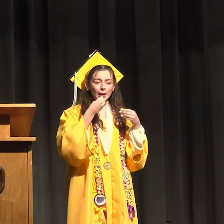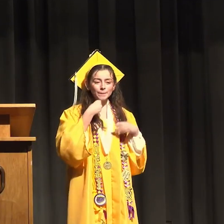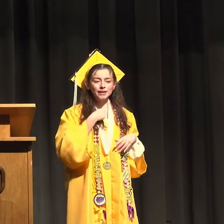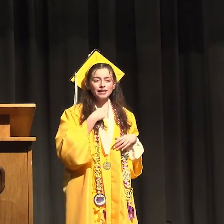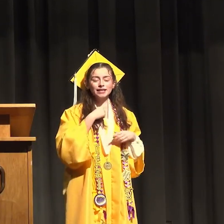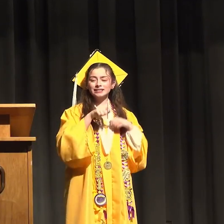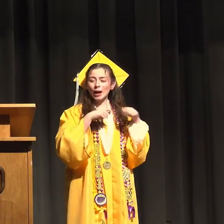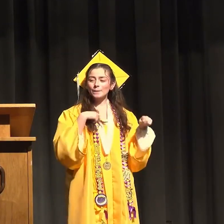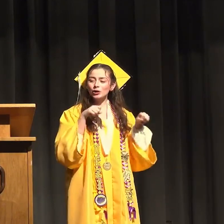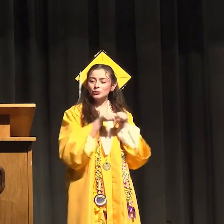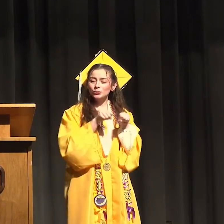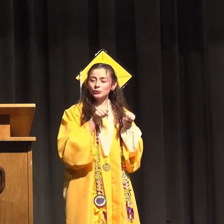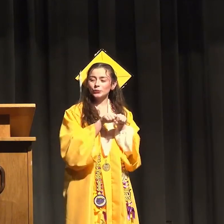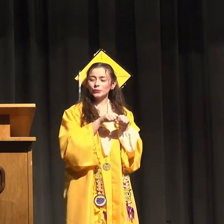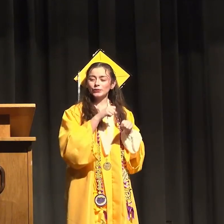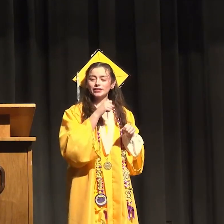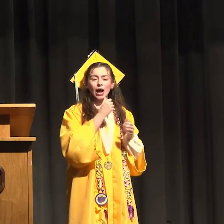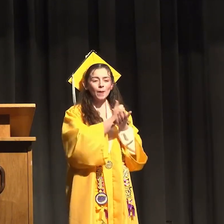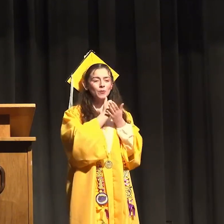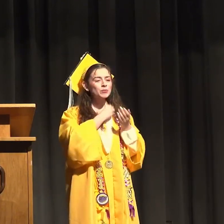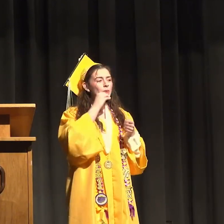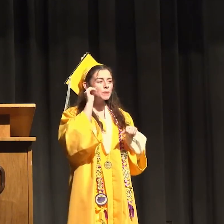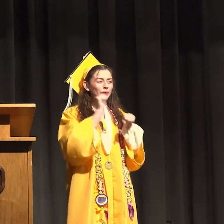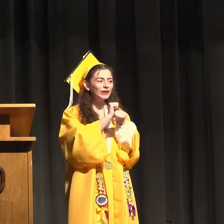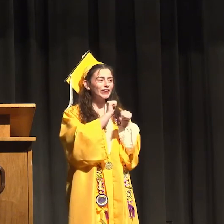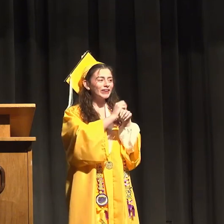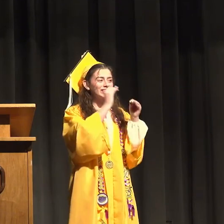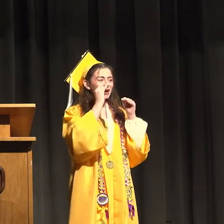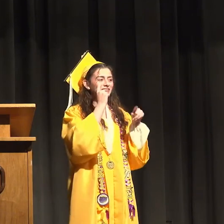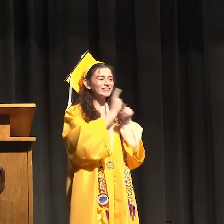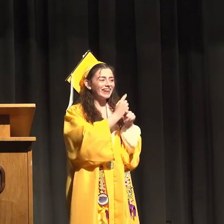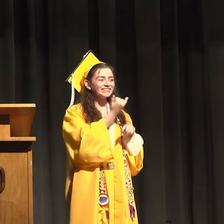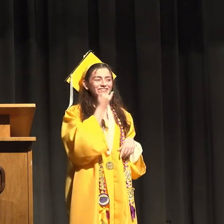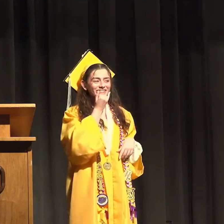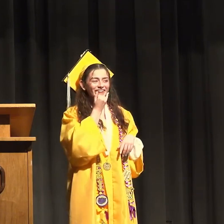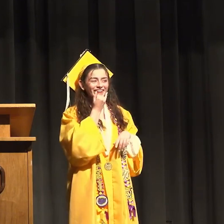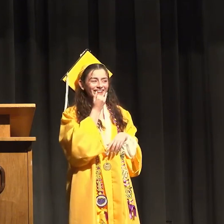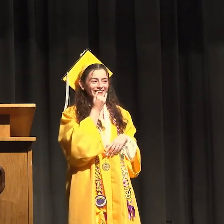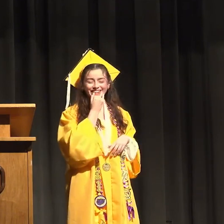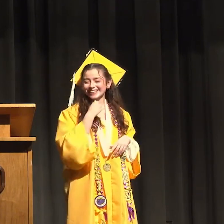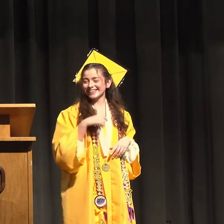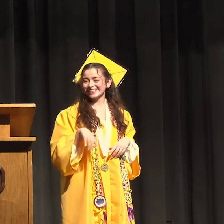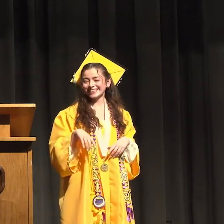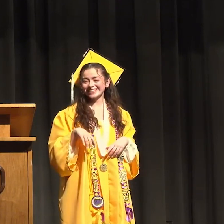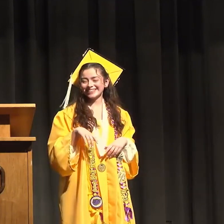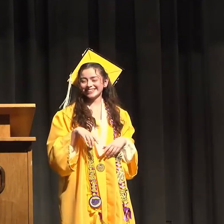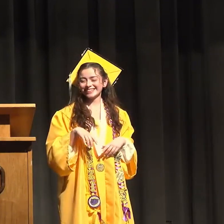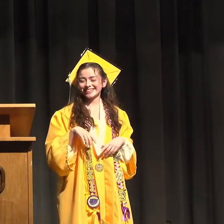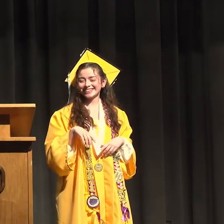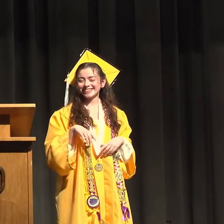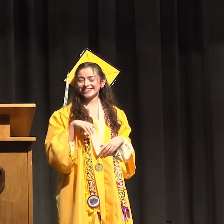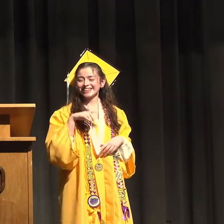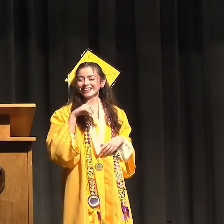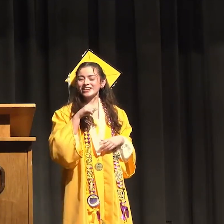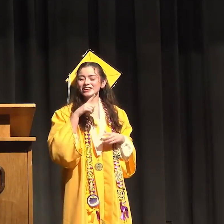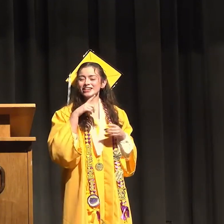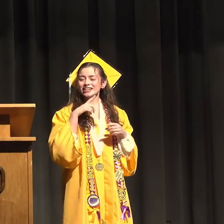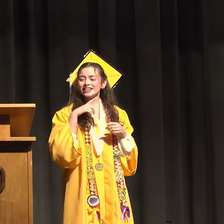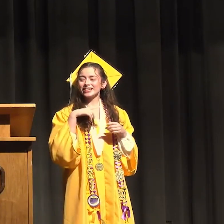me, fed me, tied my shoes, helped me with my homework, taught me right from wrong, and made